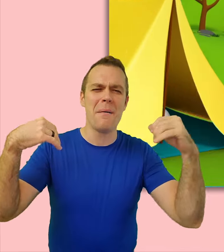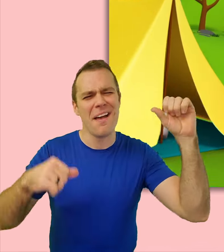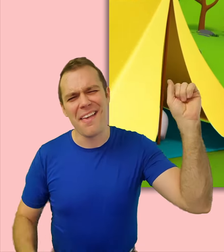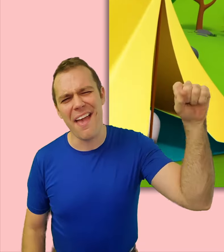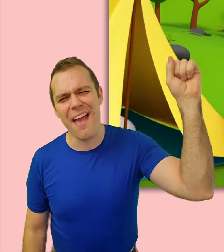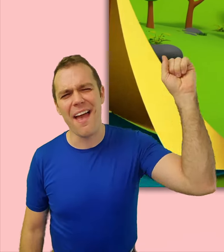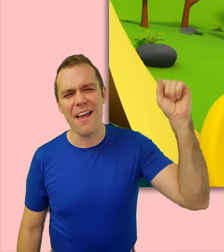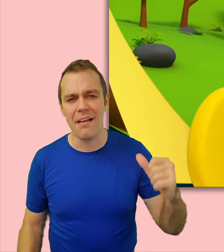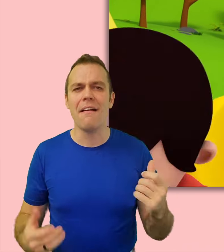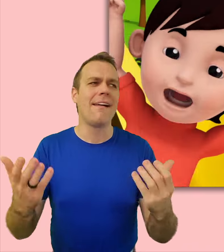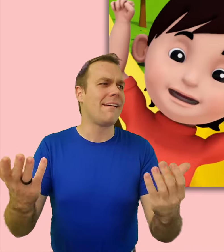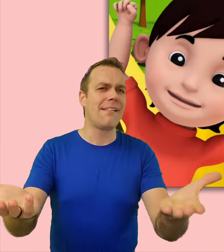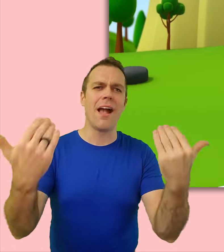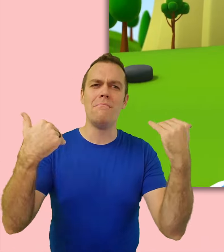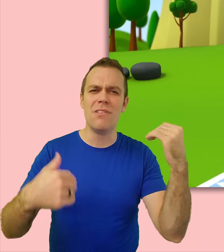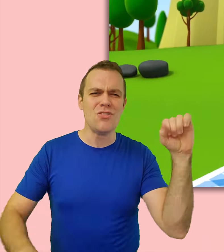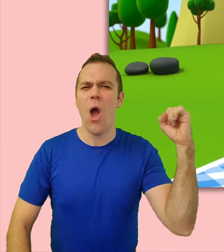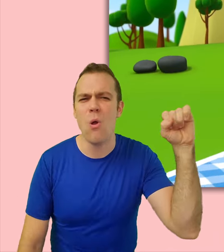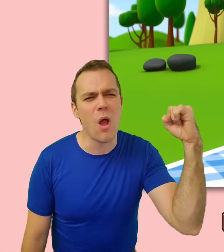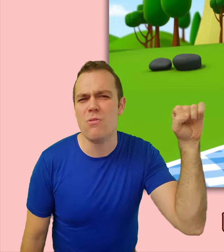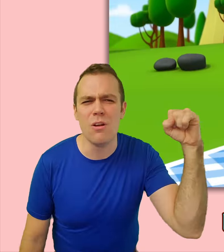ya. Let's say ya.